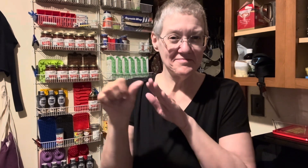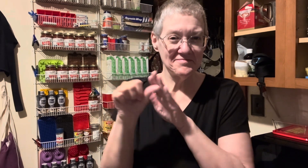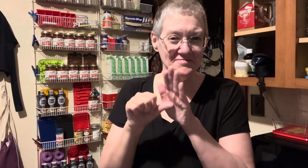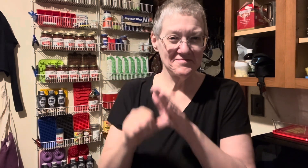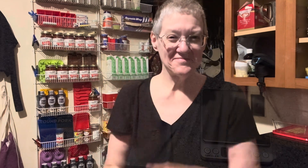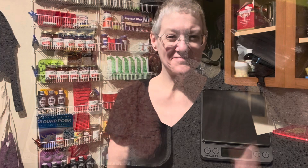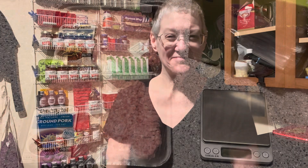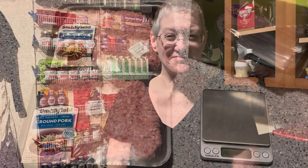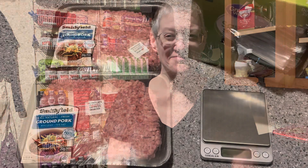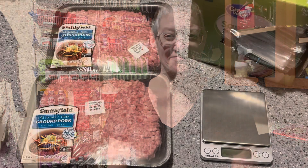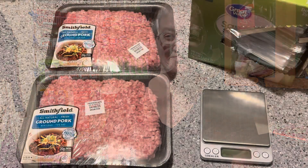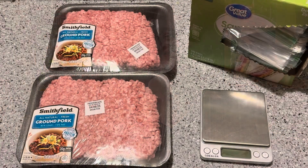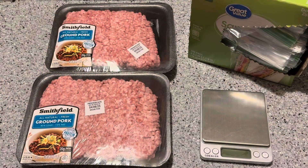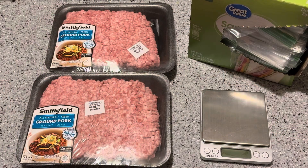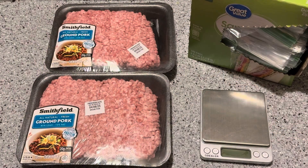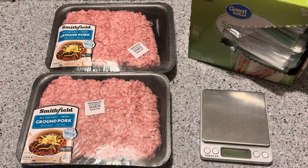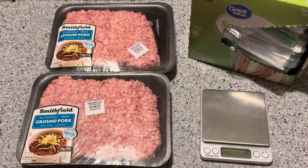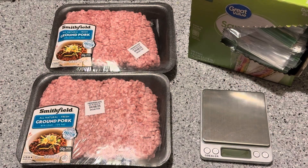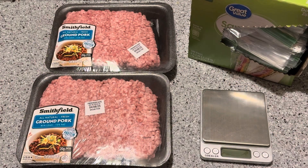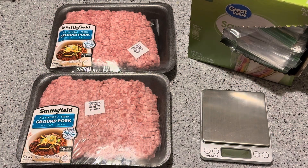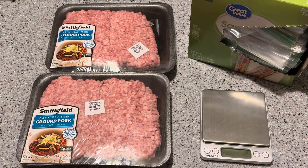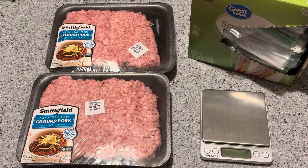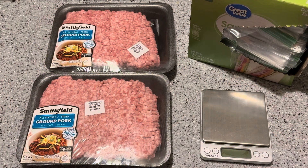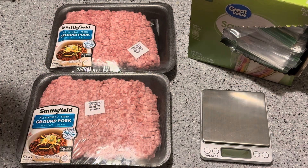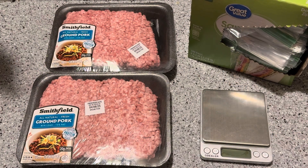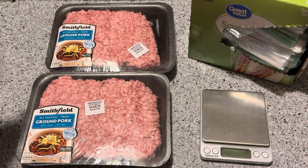I want more in the freezer for after Dell's surgery.